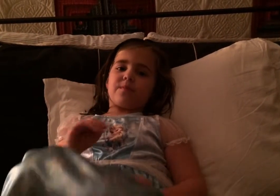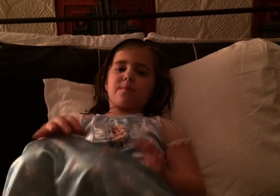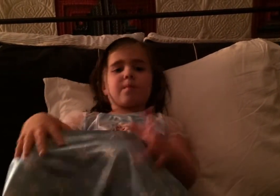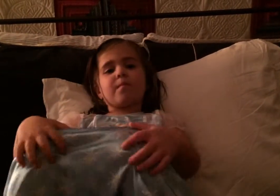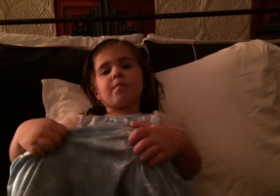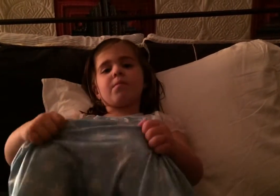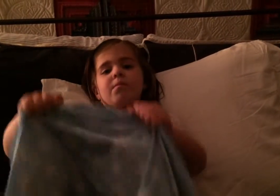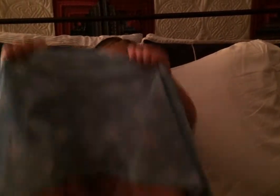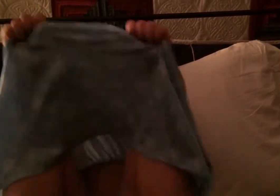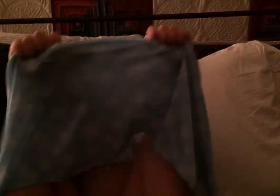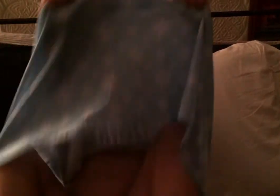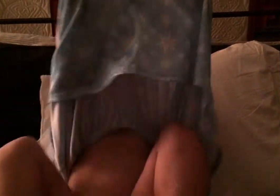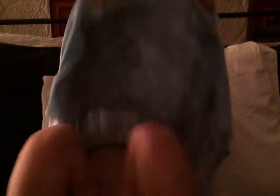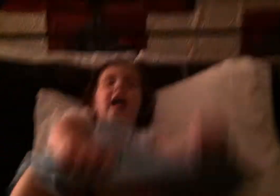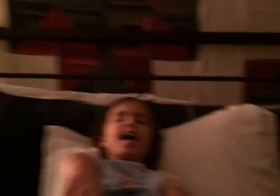Black. Black.